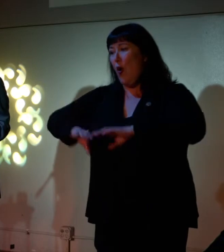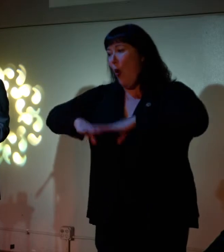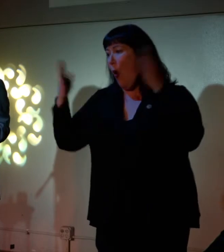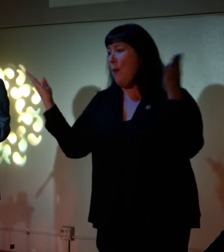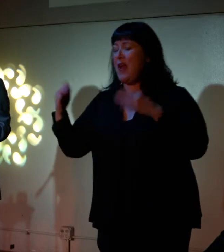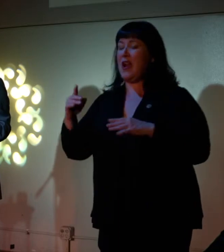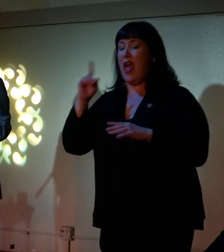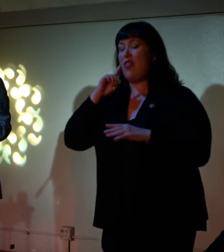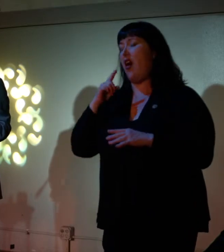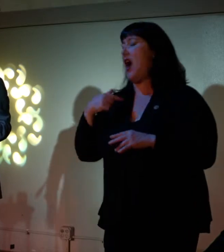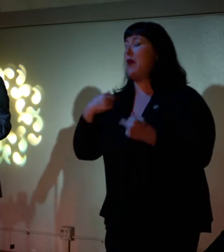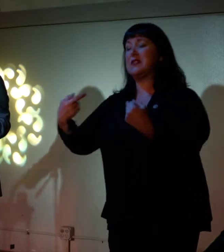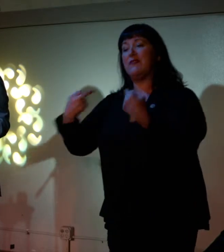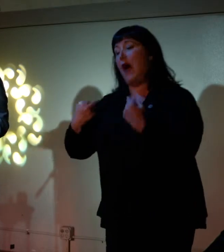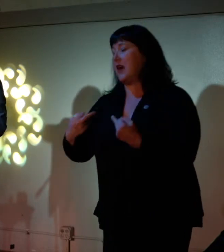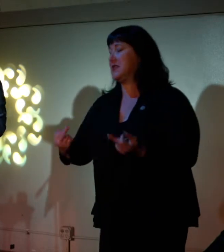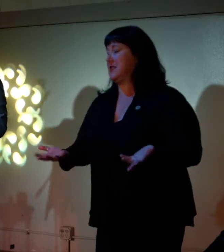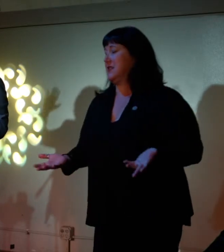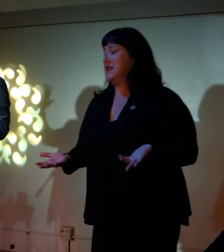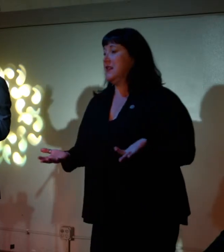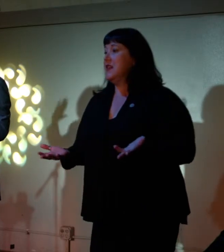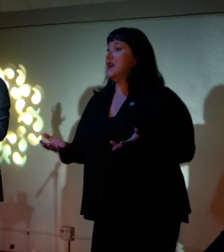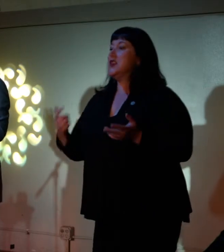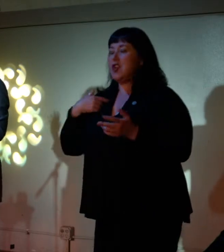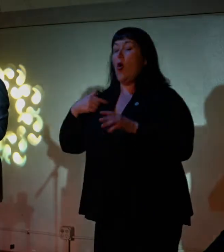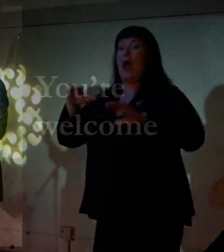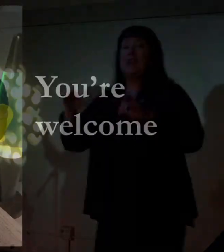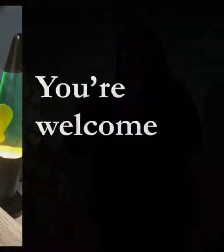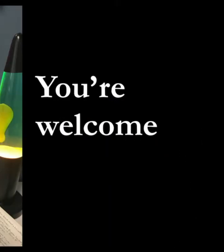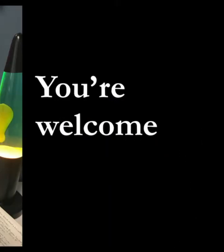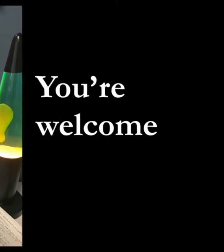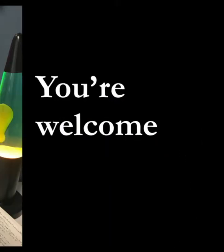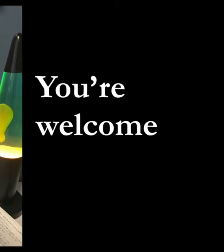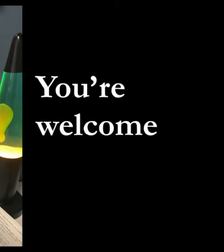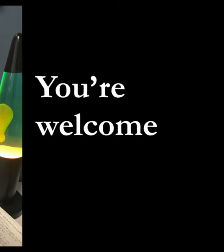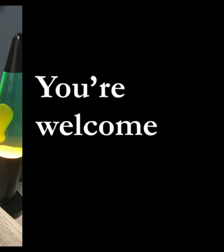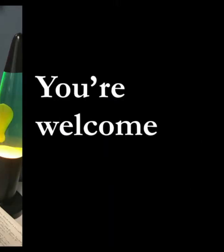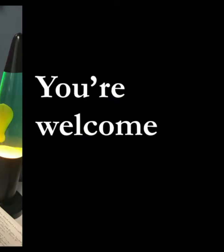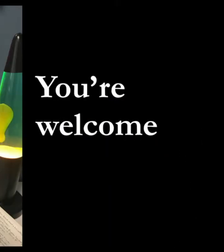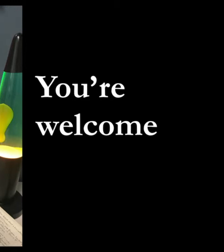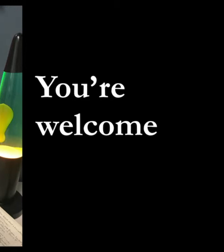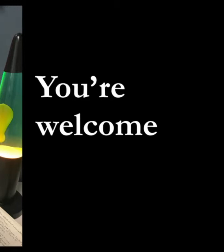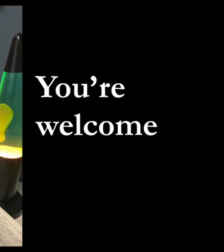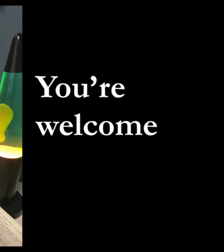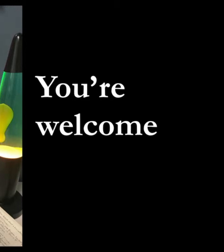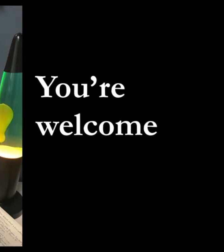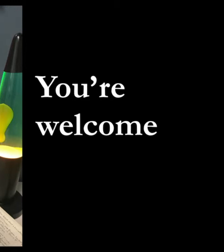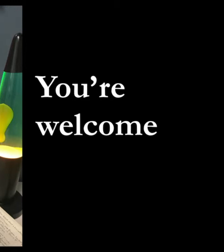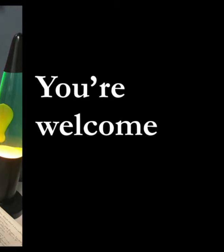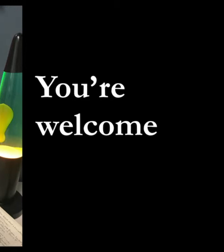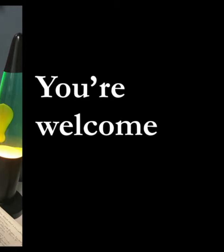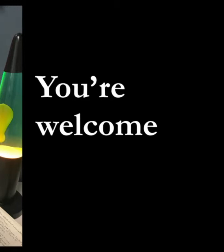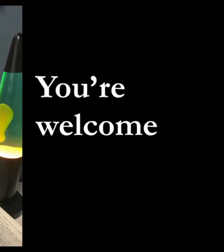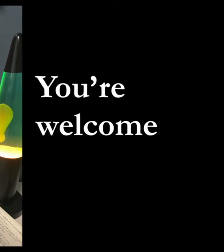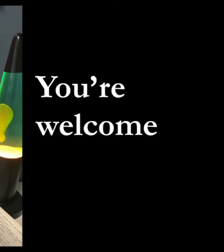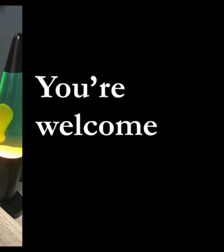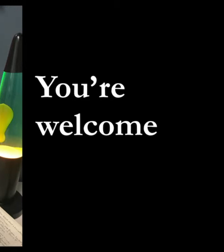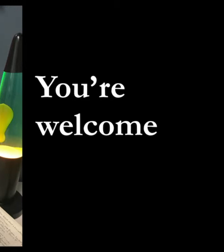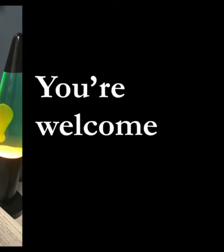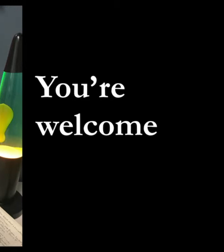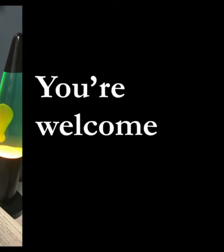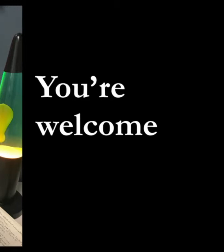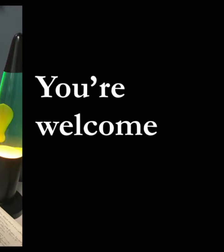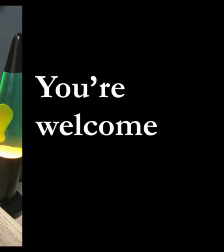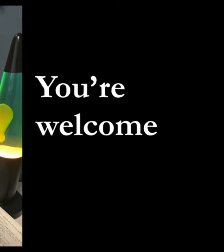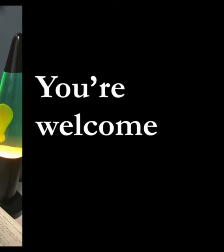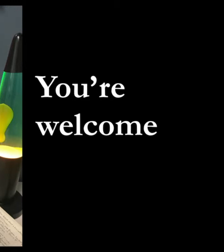knew I was just fucked. So, I did what any good Criminal Minds fan would do, and I went to the Post-it Notes. And I found